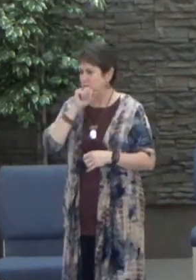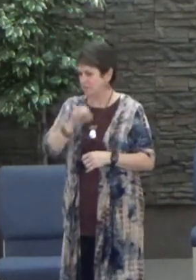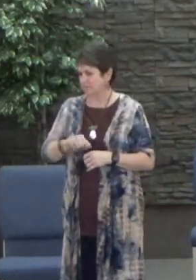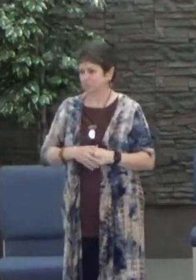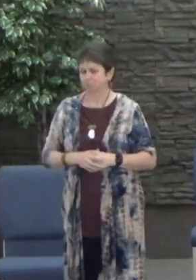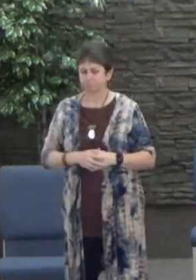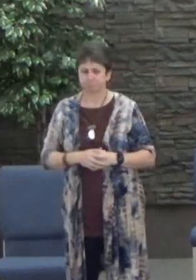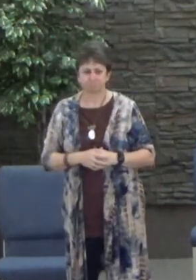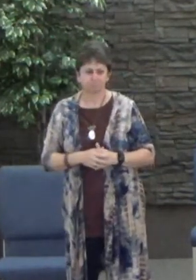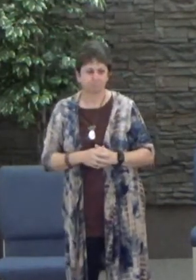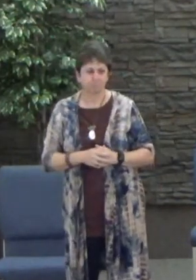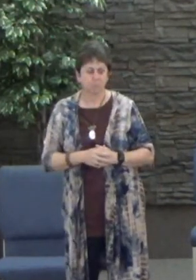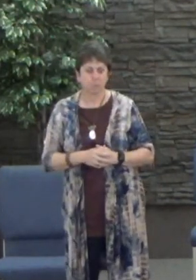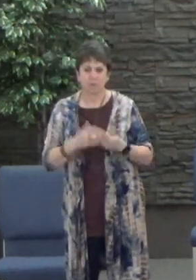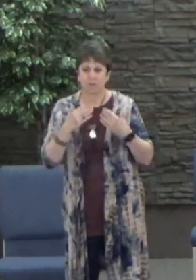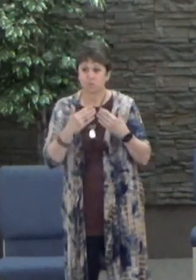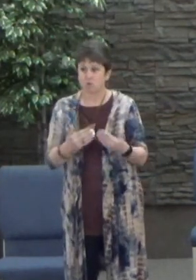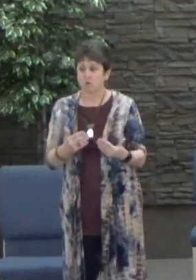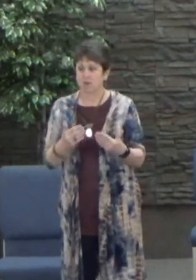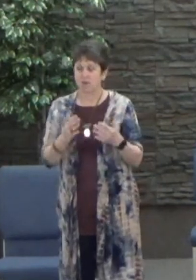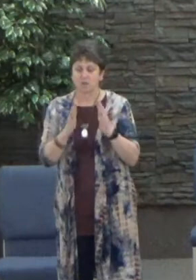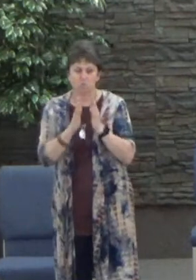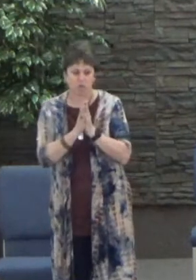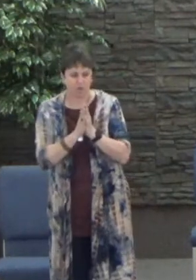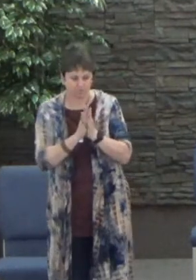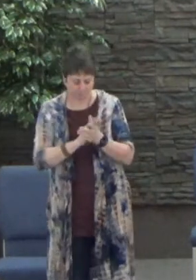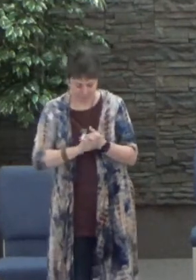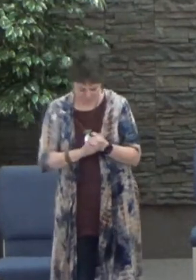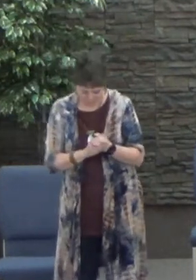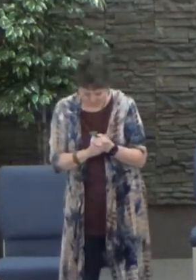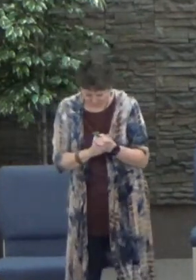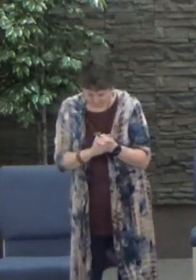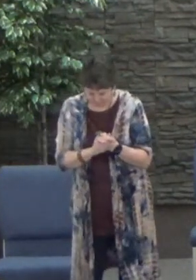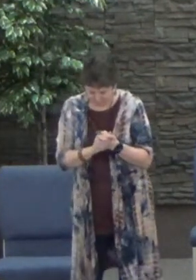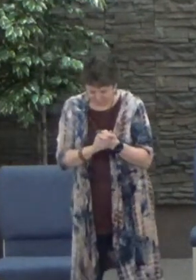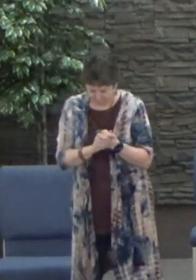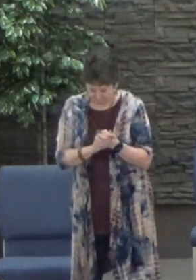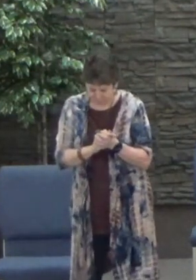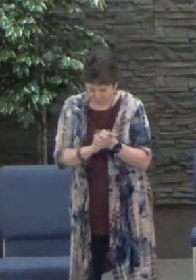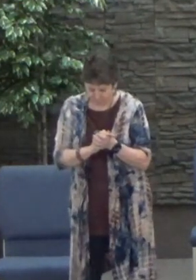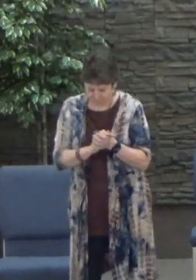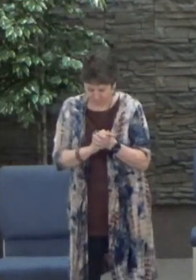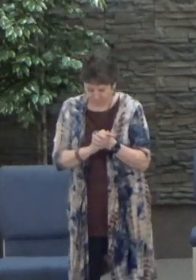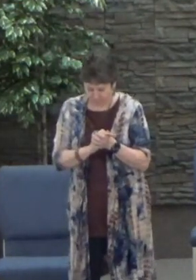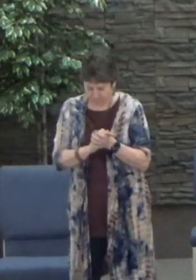that. So let's go ahead and pray together.